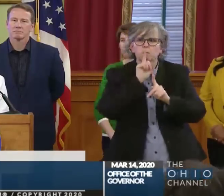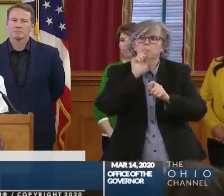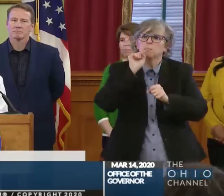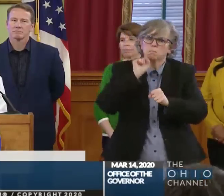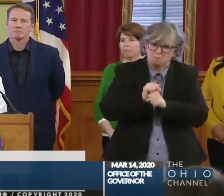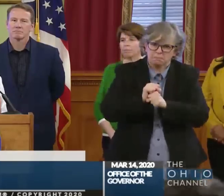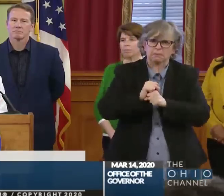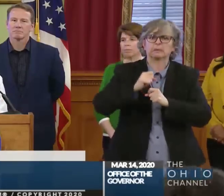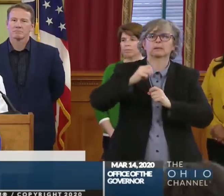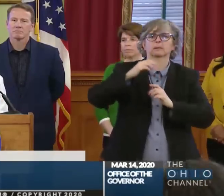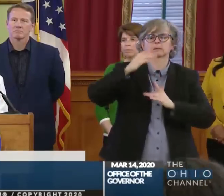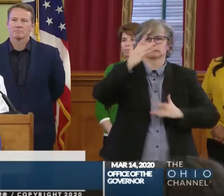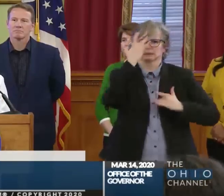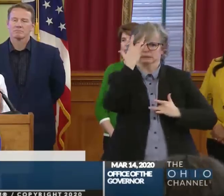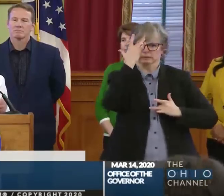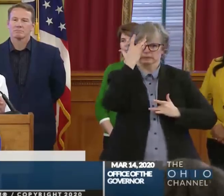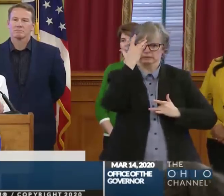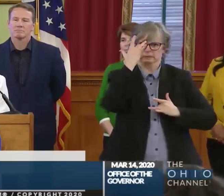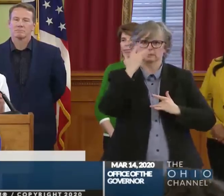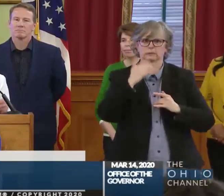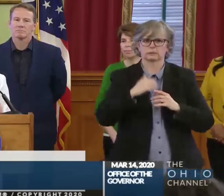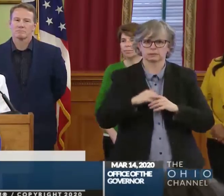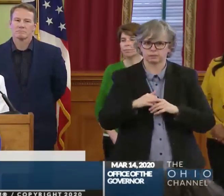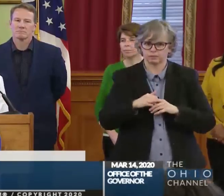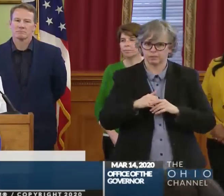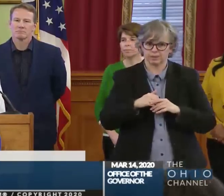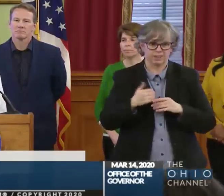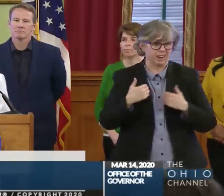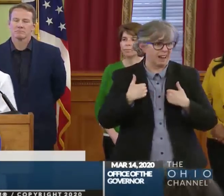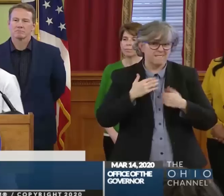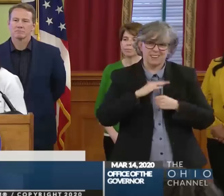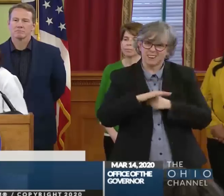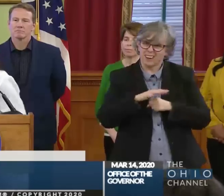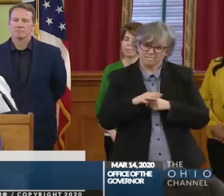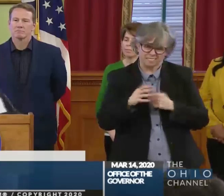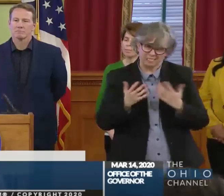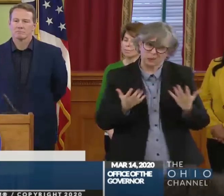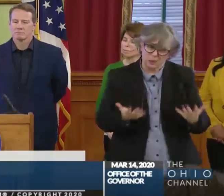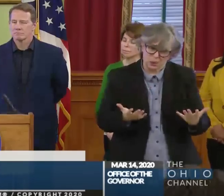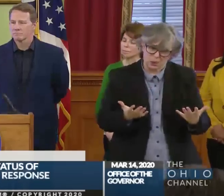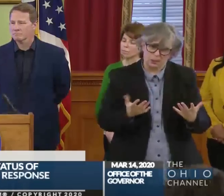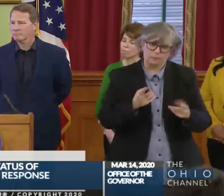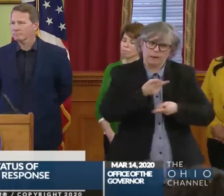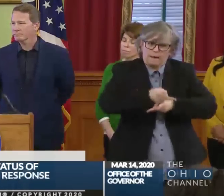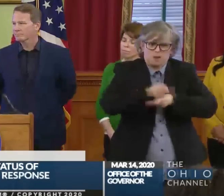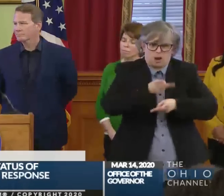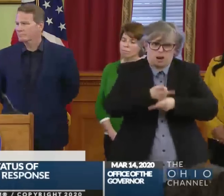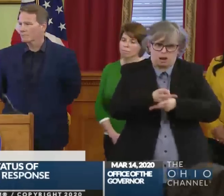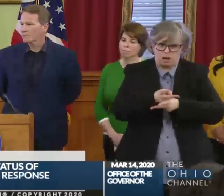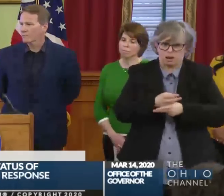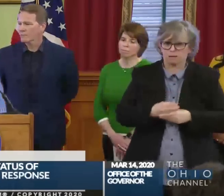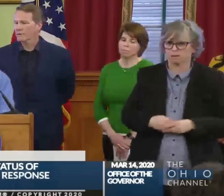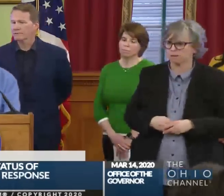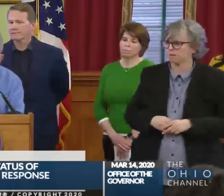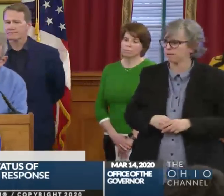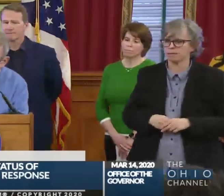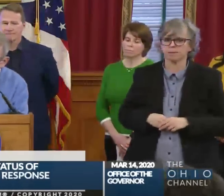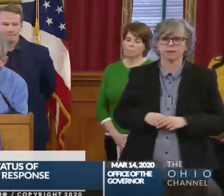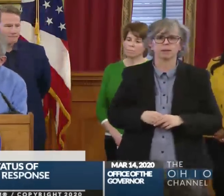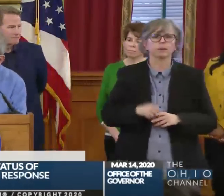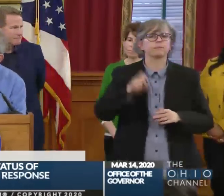not what this is. Our hospitals are running something in concert with primary care folks. Good. Thank you very much. And